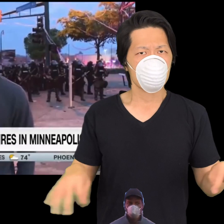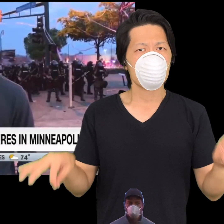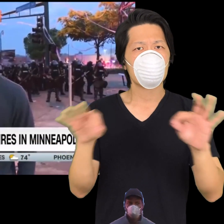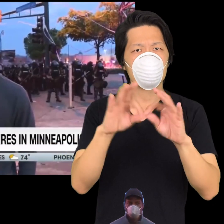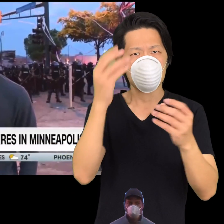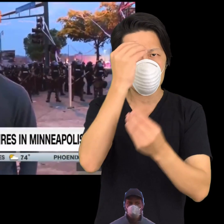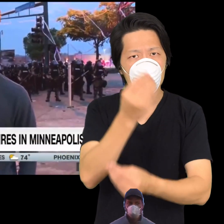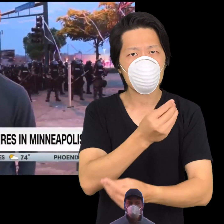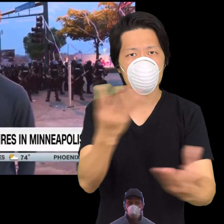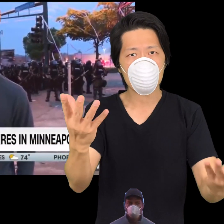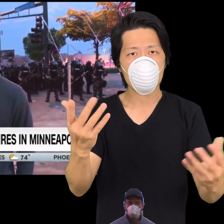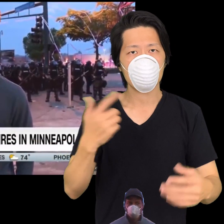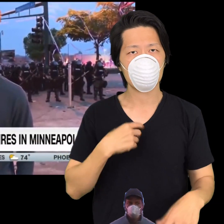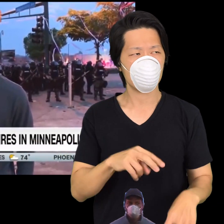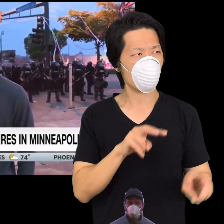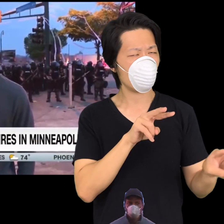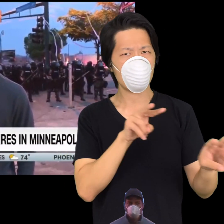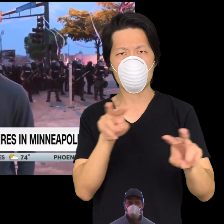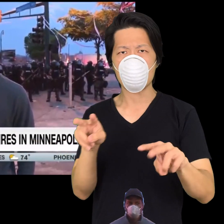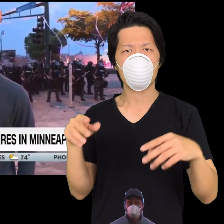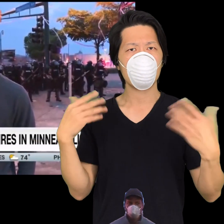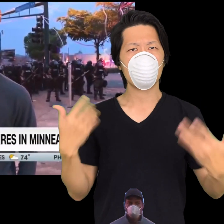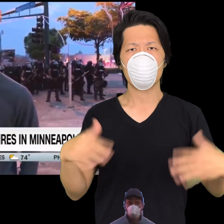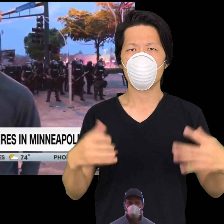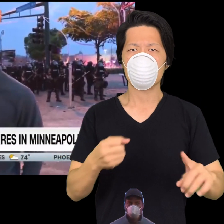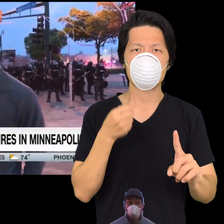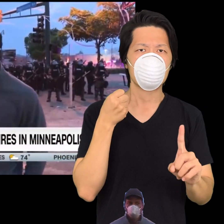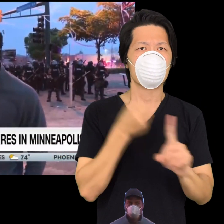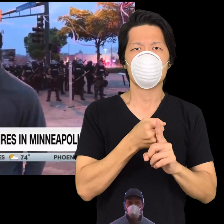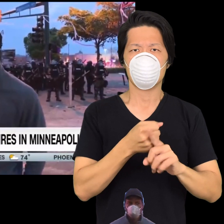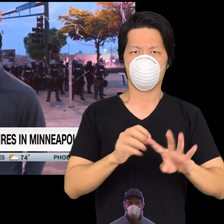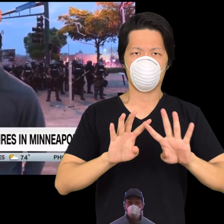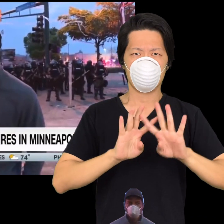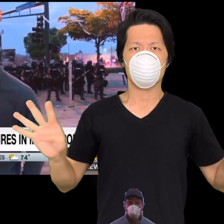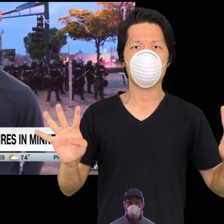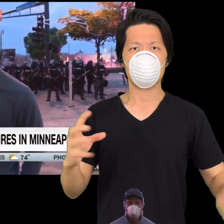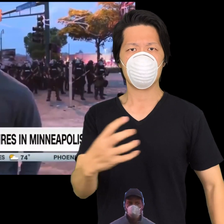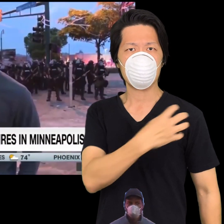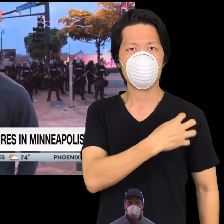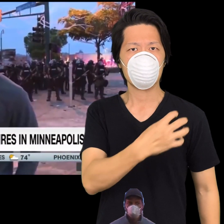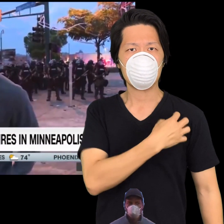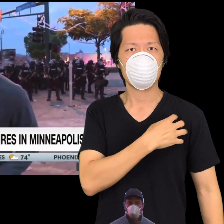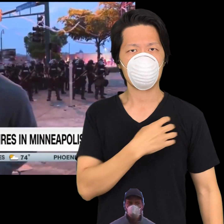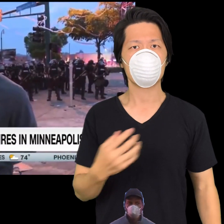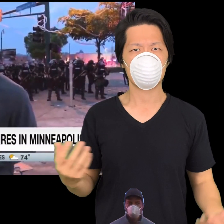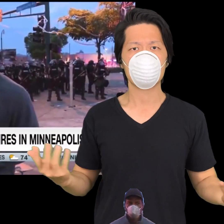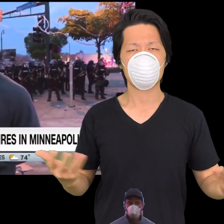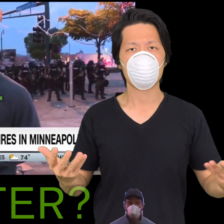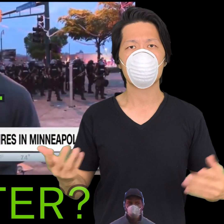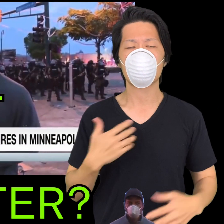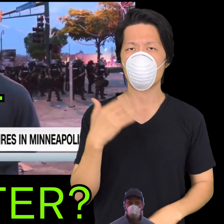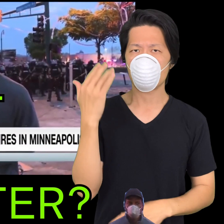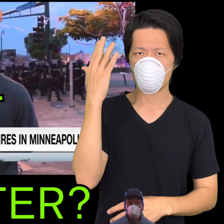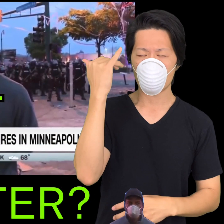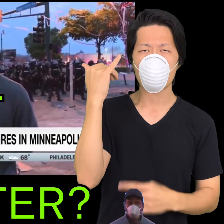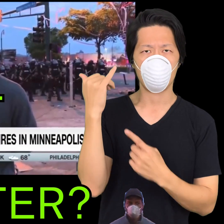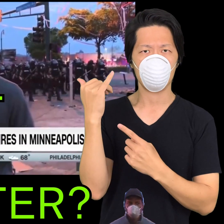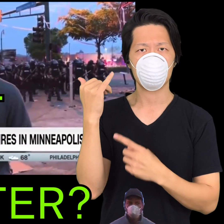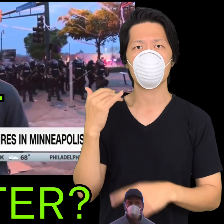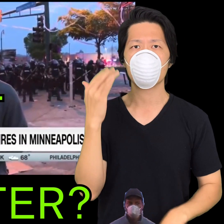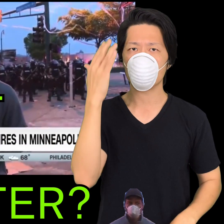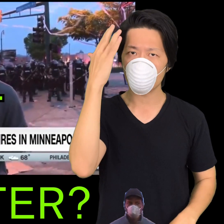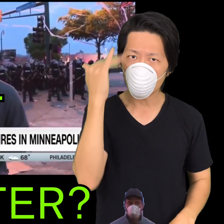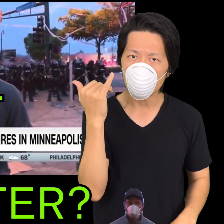what I want to make sure is not lost in this, as we're seeing these remarkable pictures with this law enforcement presence directly behind you, is